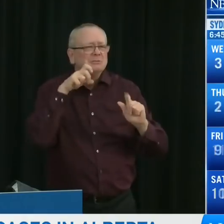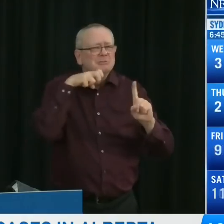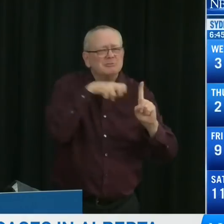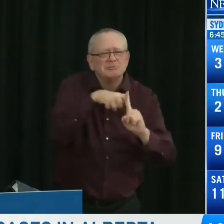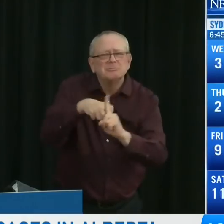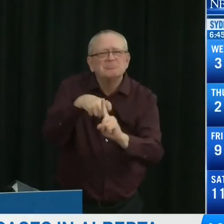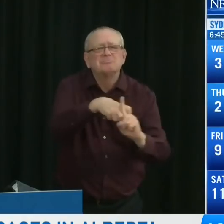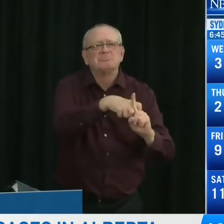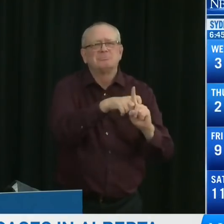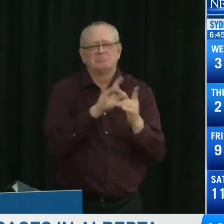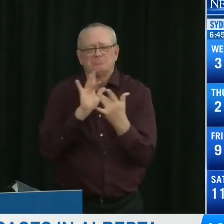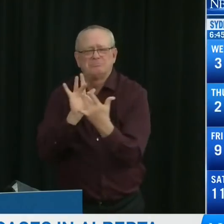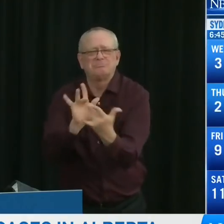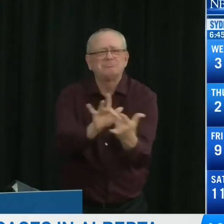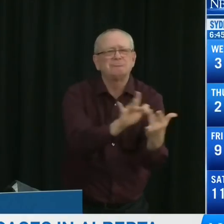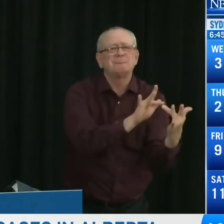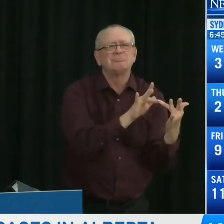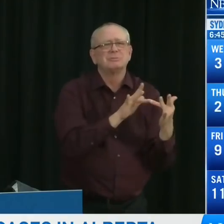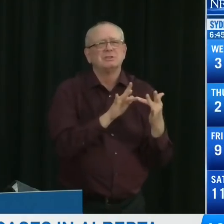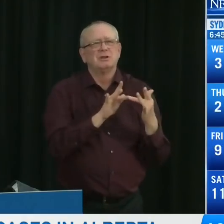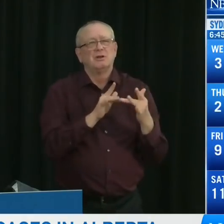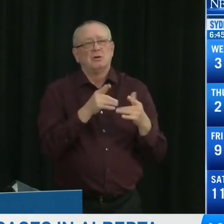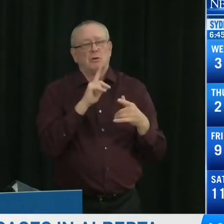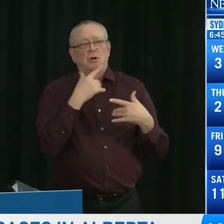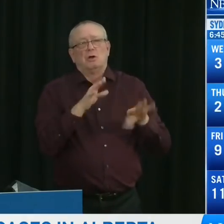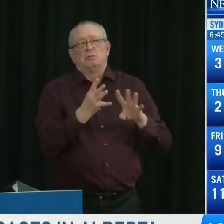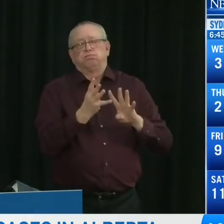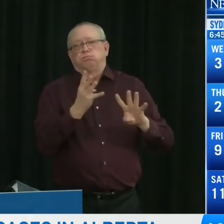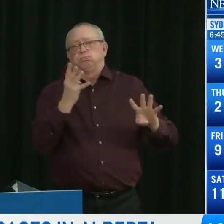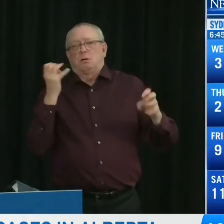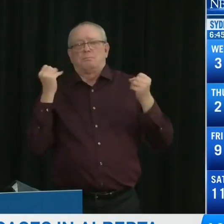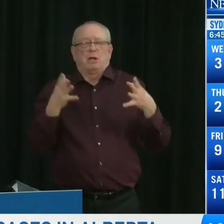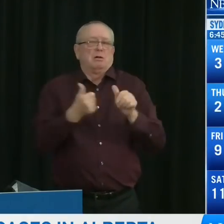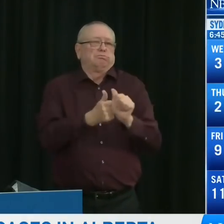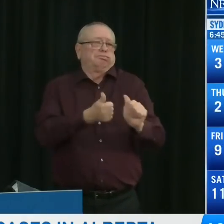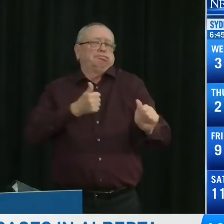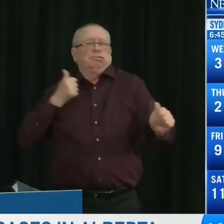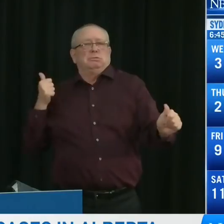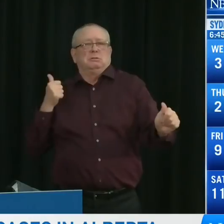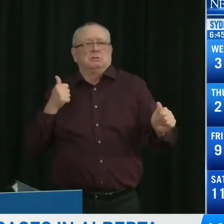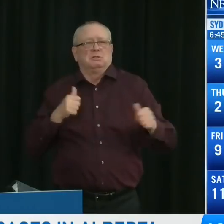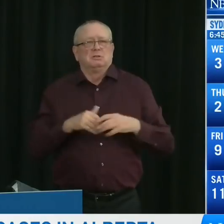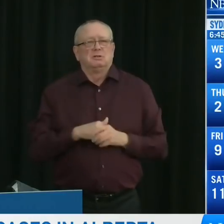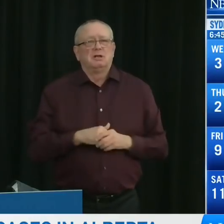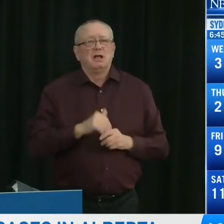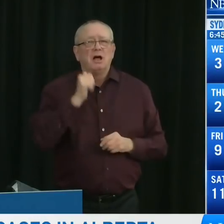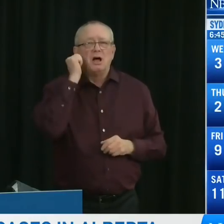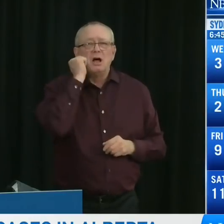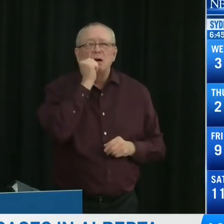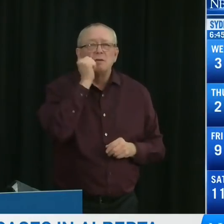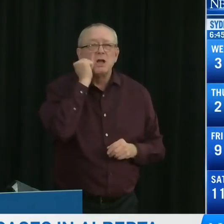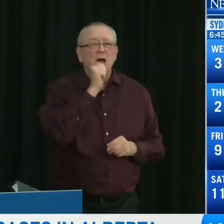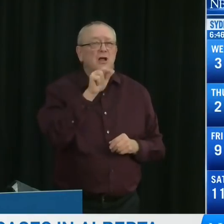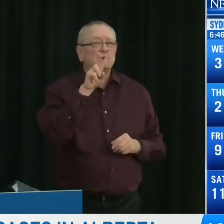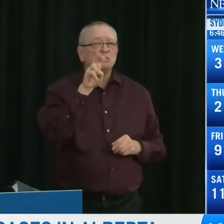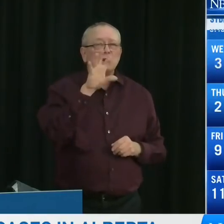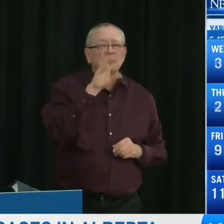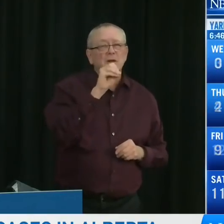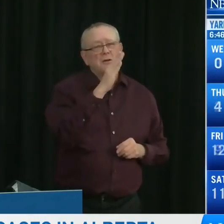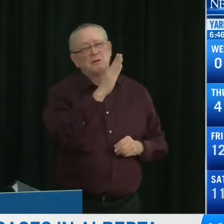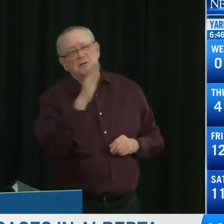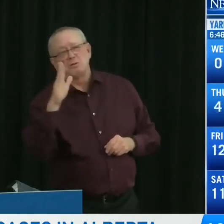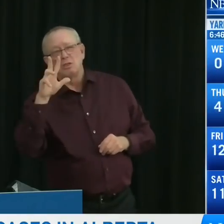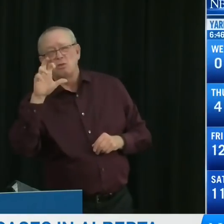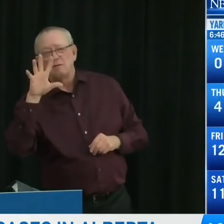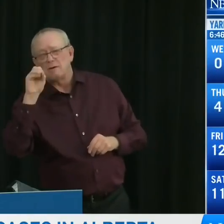rising. Every day, about 250 to 350 people are getting sick, and we have been unable to identify